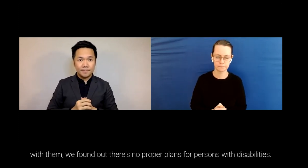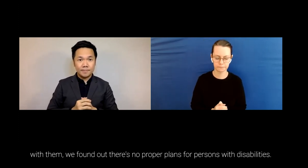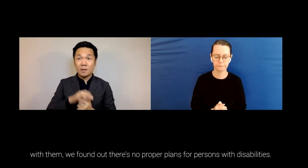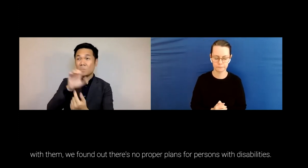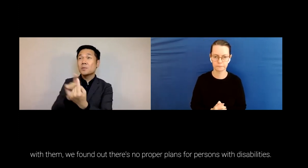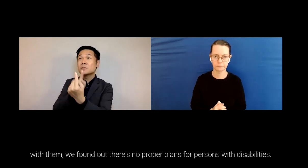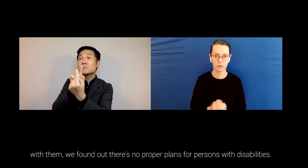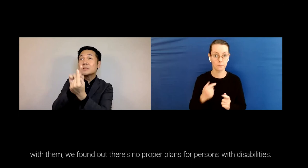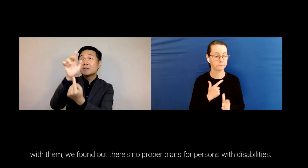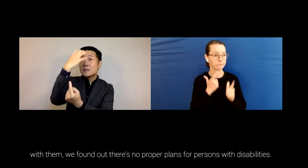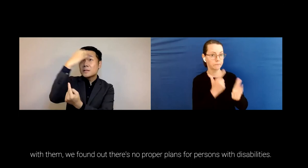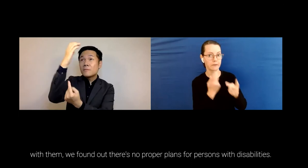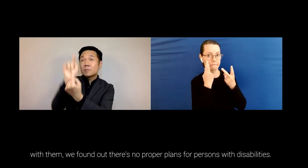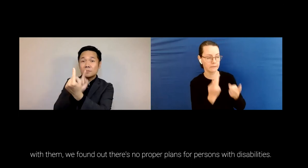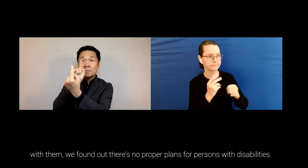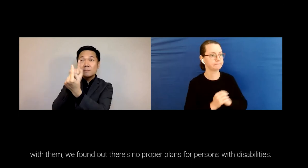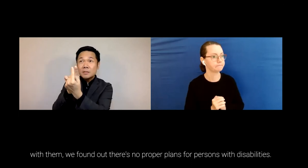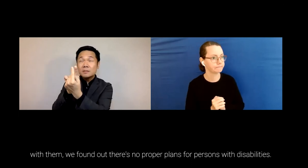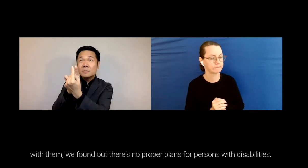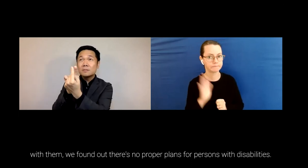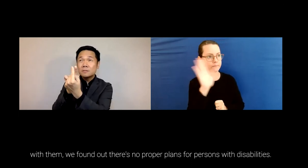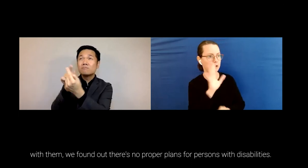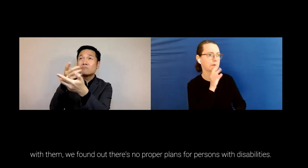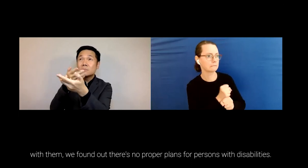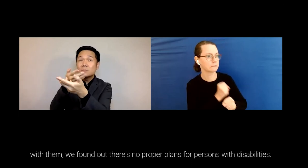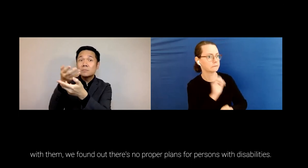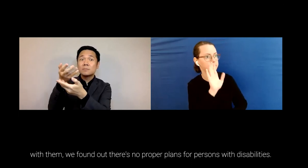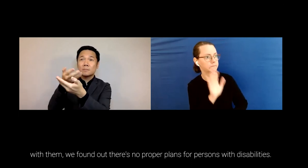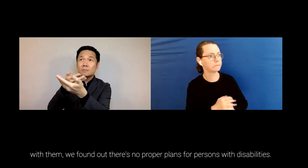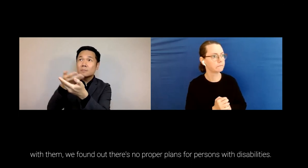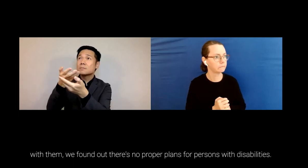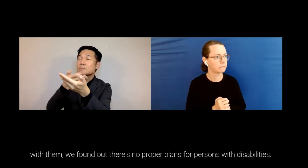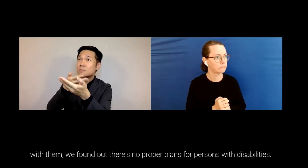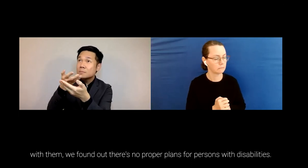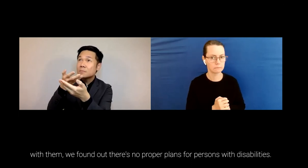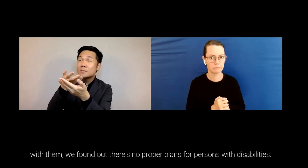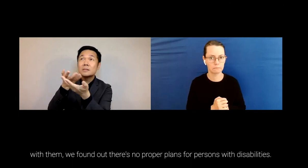office in the first start, there's no